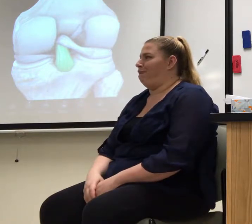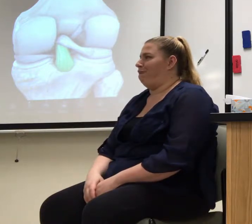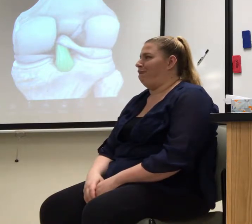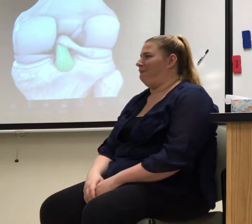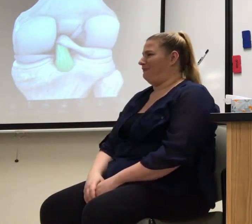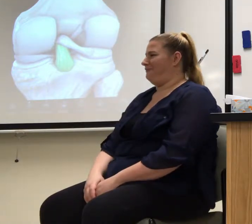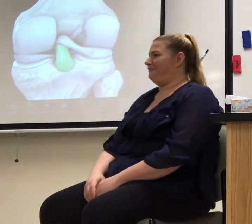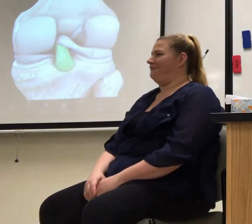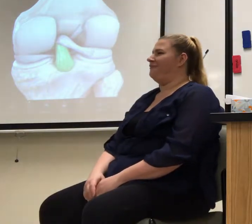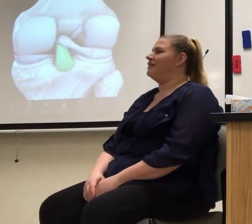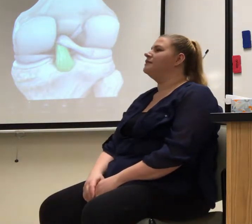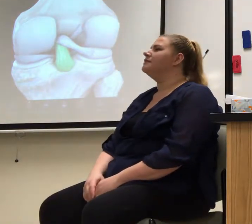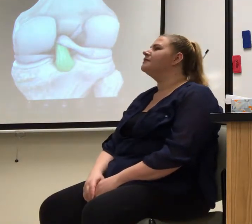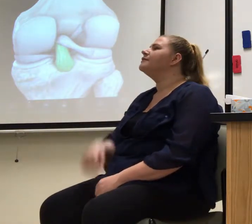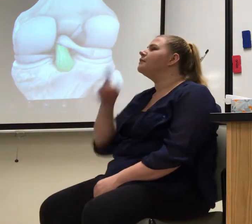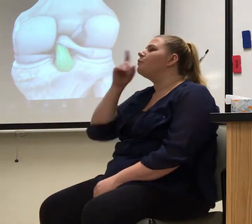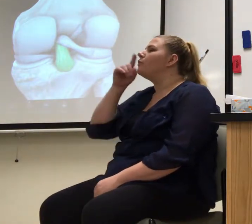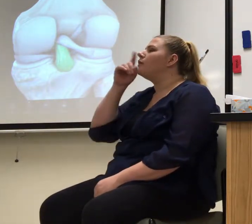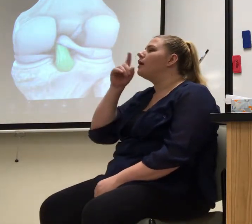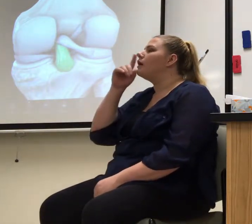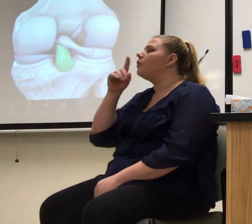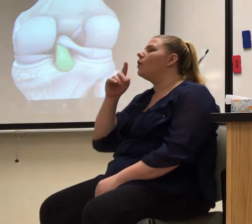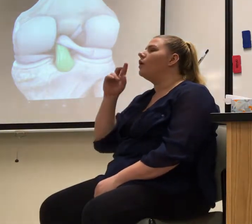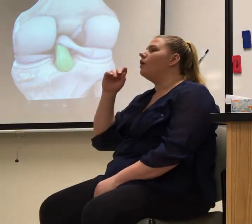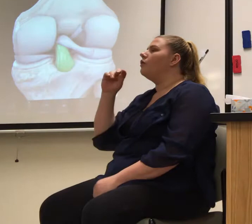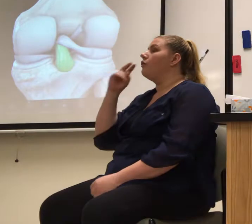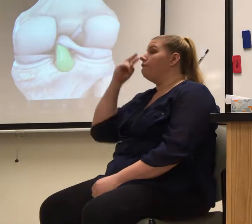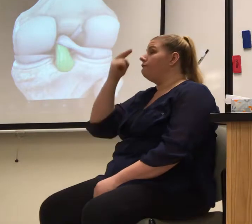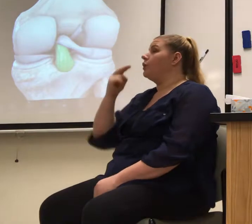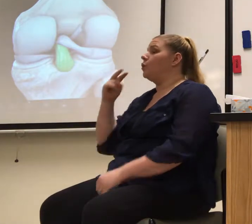Pretend this is a lateral view, side view.